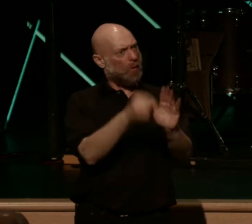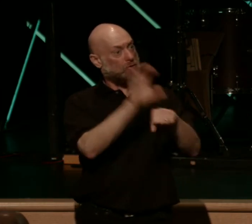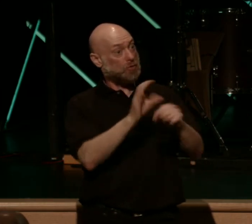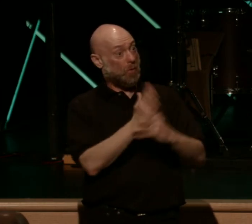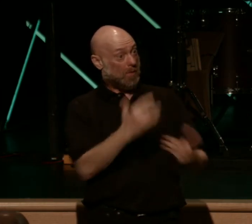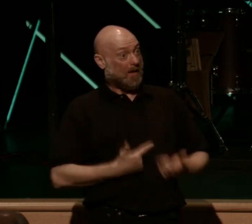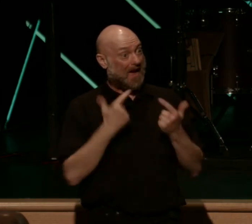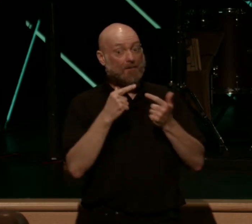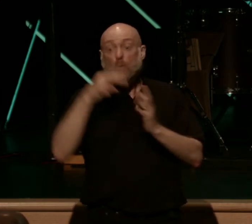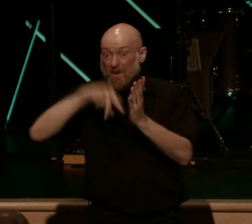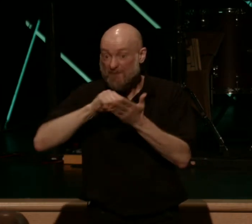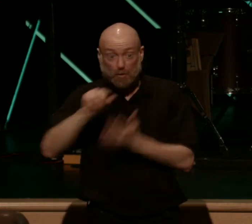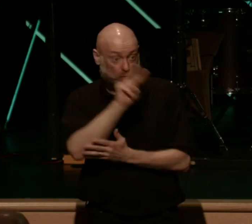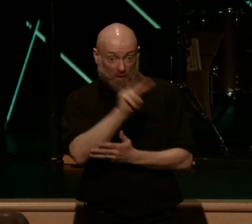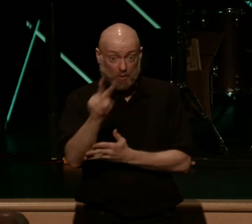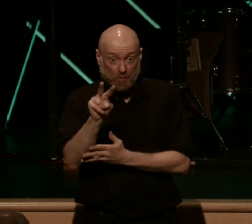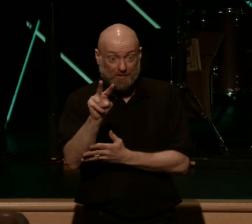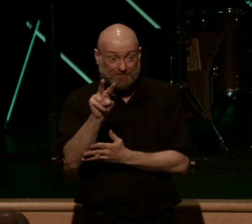look at verse 22.